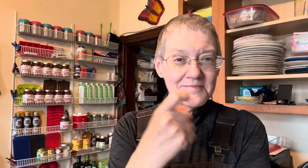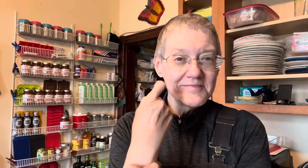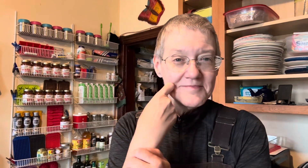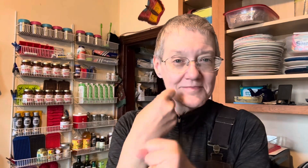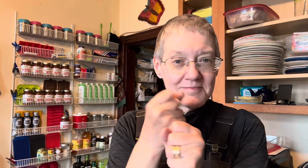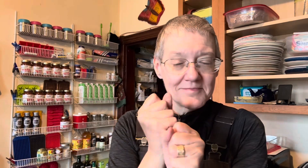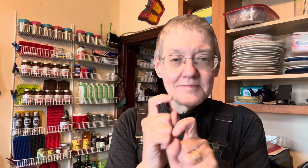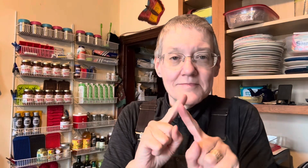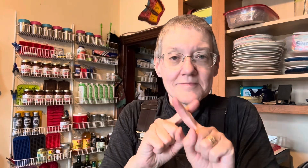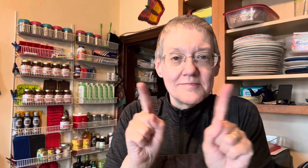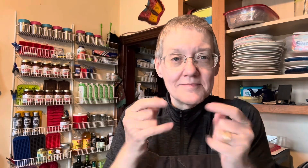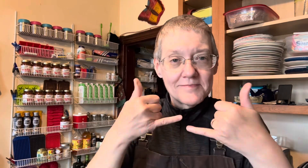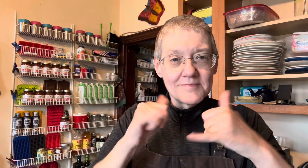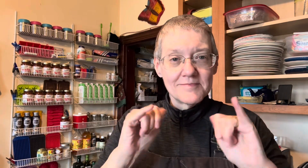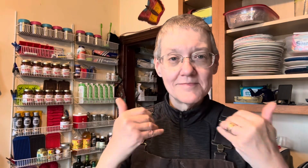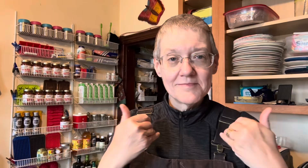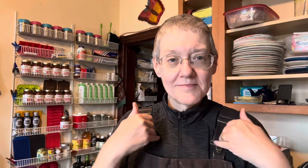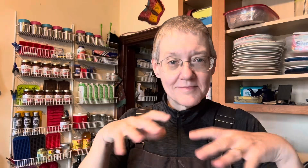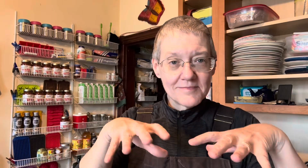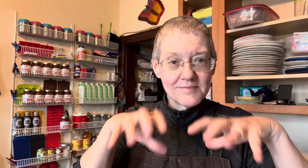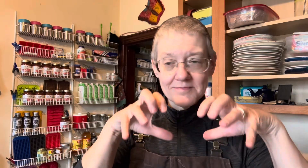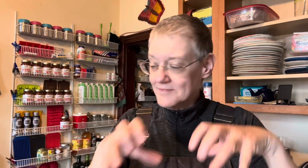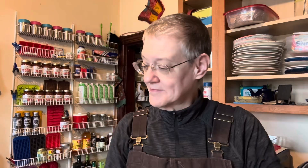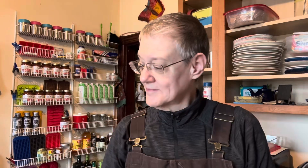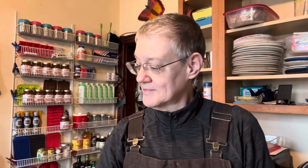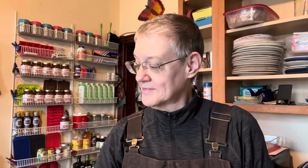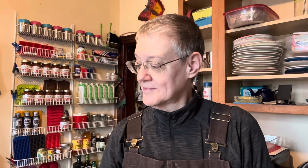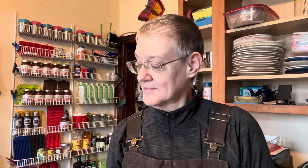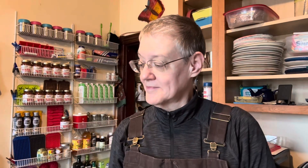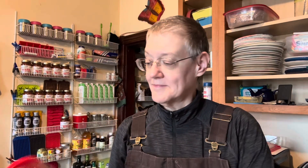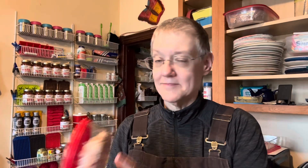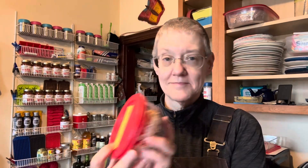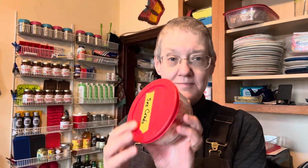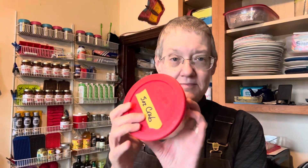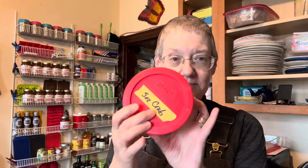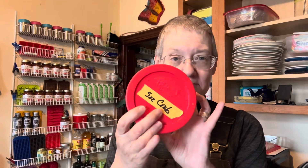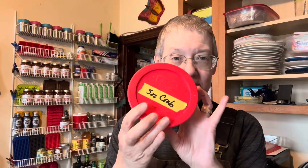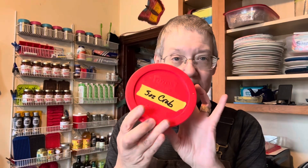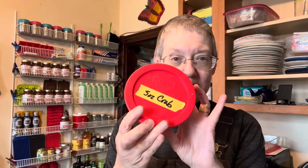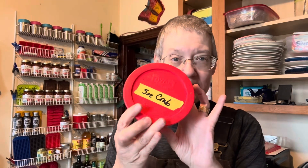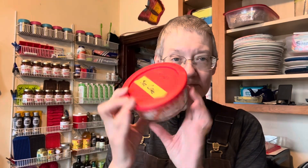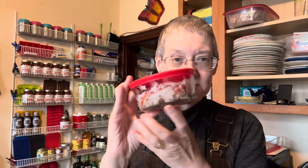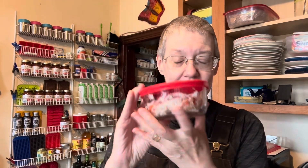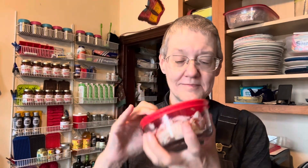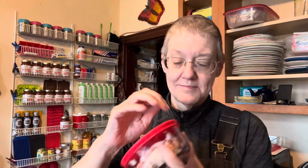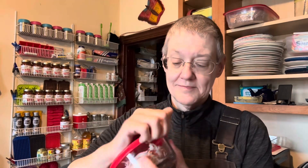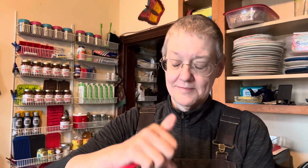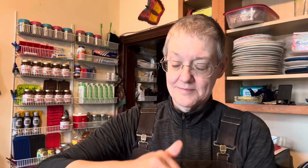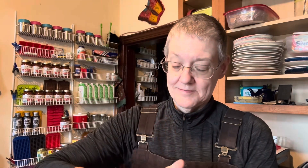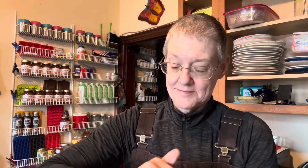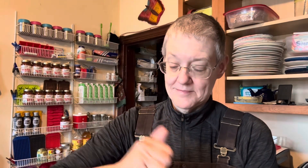shrimp enchiladas we just made. But I still have some crab in the freezer.